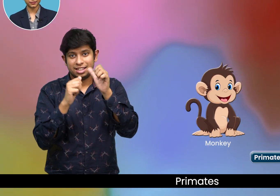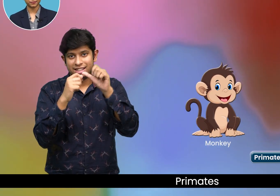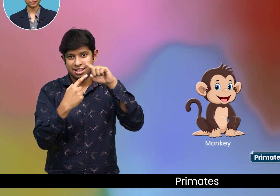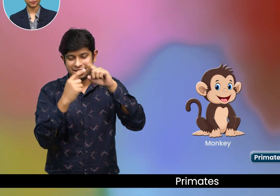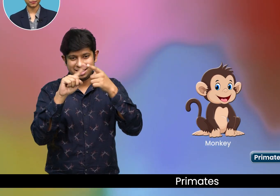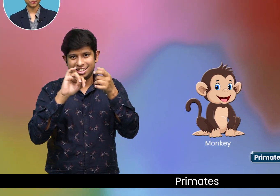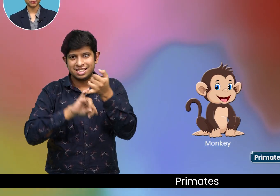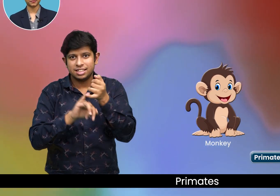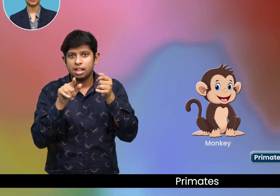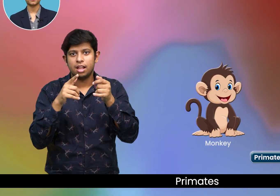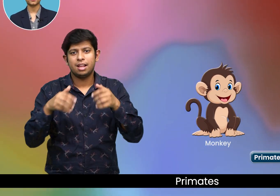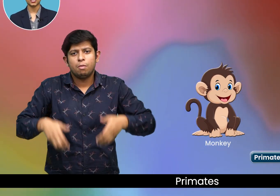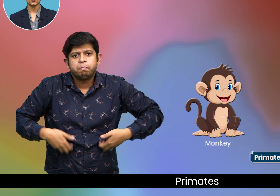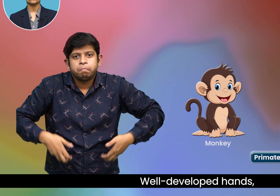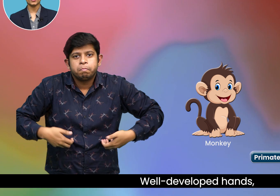Primates.